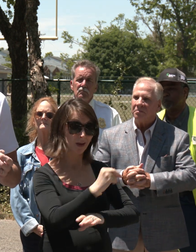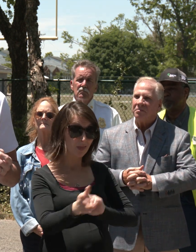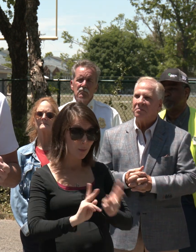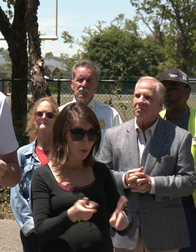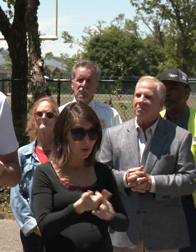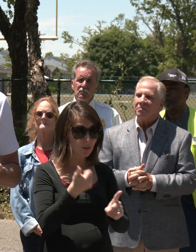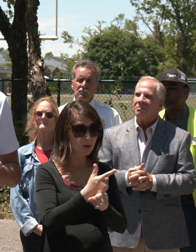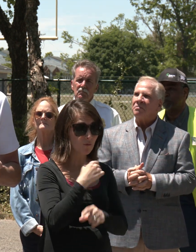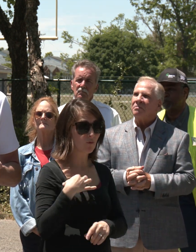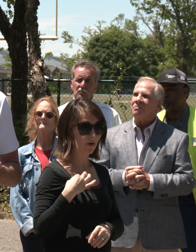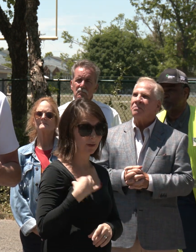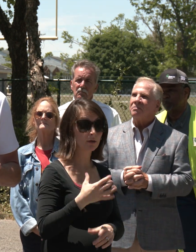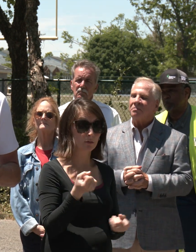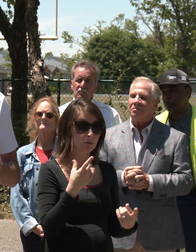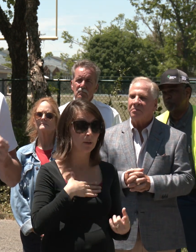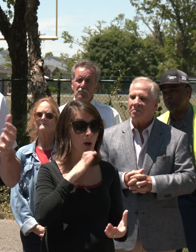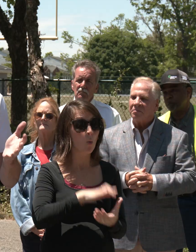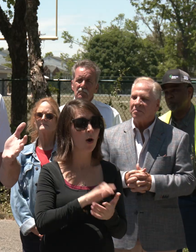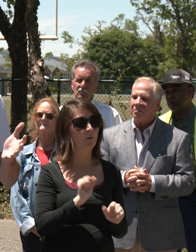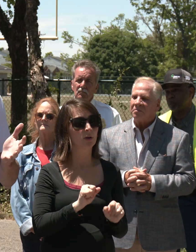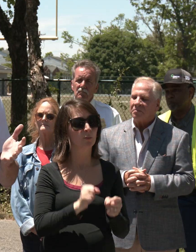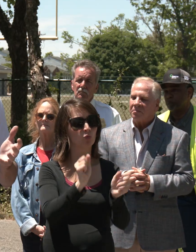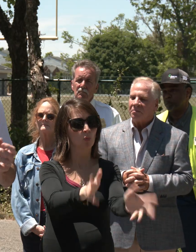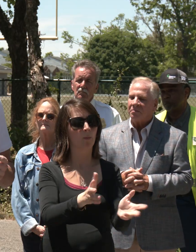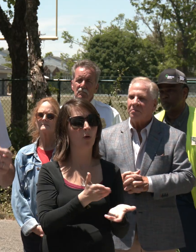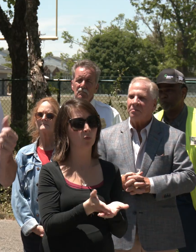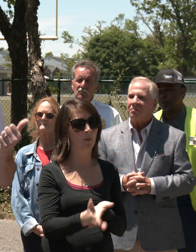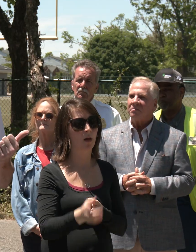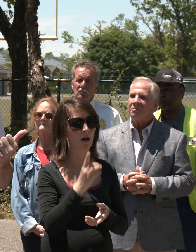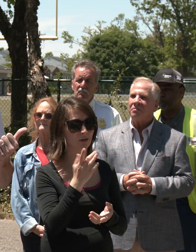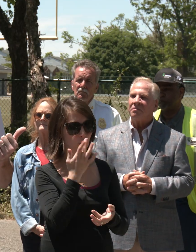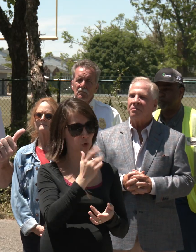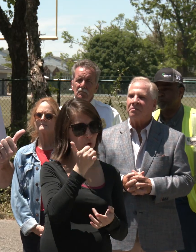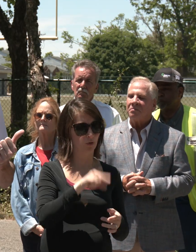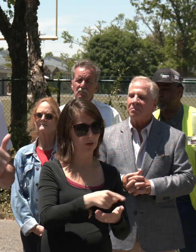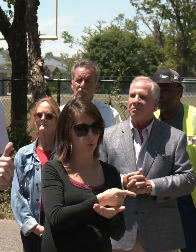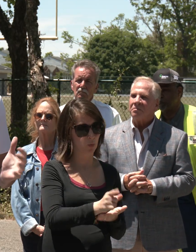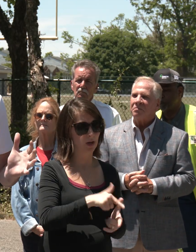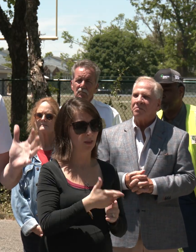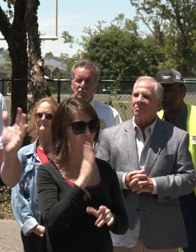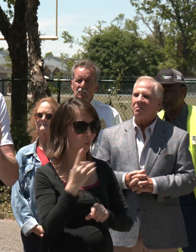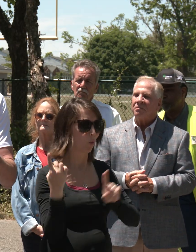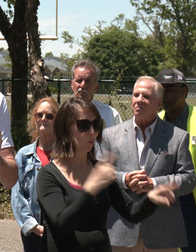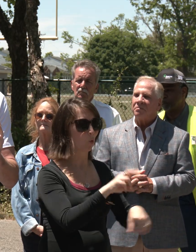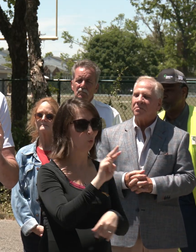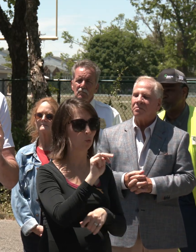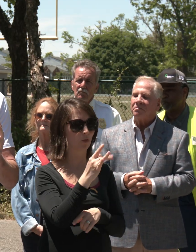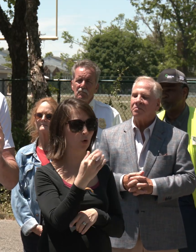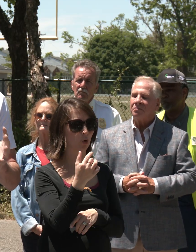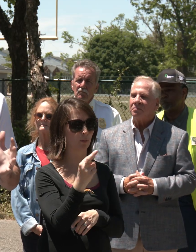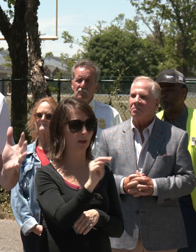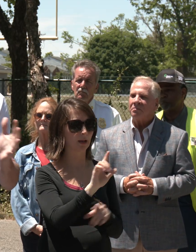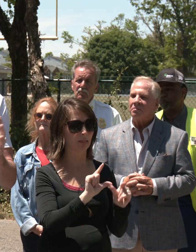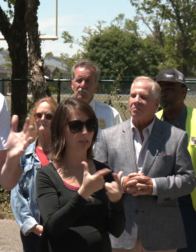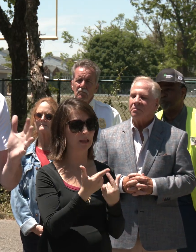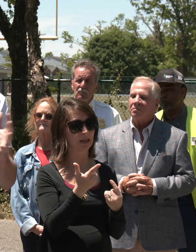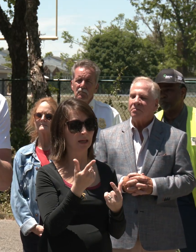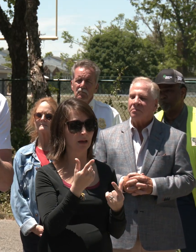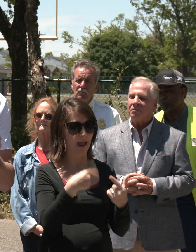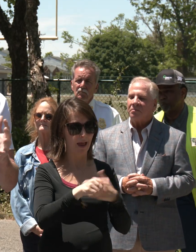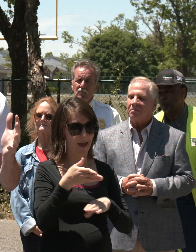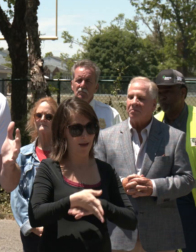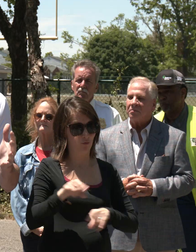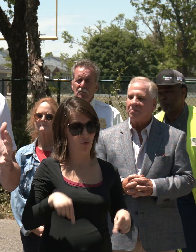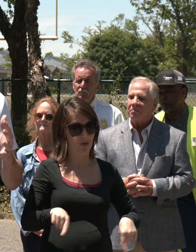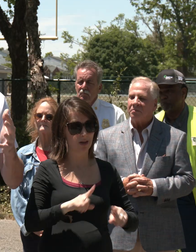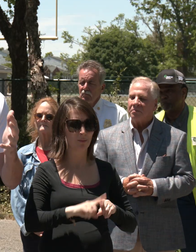who volunteered, my wife was able to drop off some supplies earlier this week. We're headed to the Urban League after this. Just the community coming together, people, real